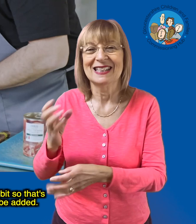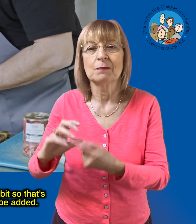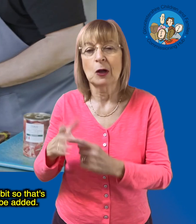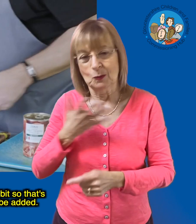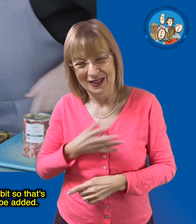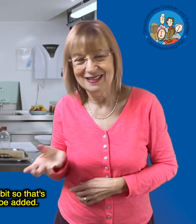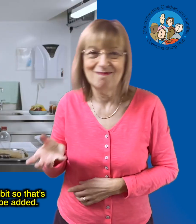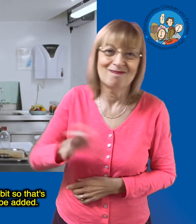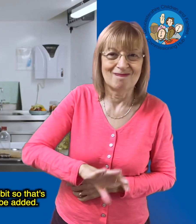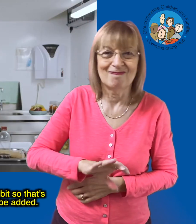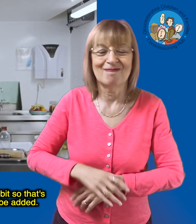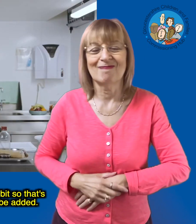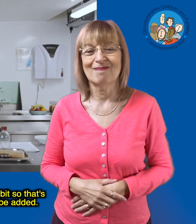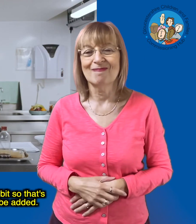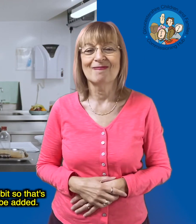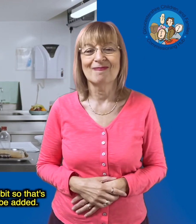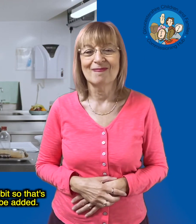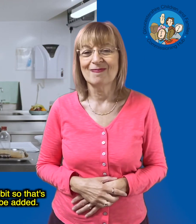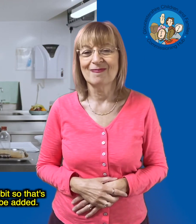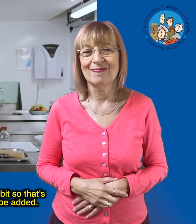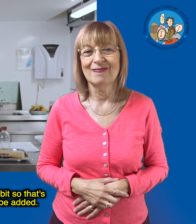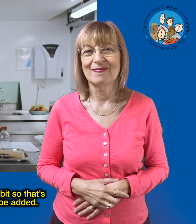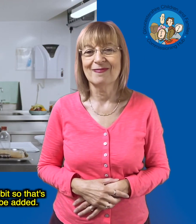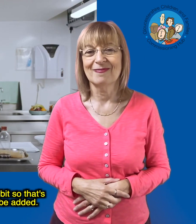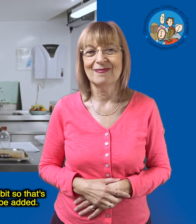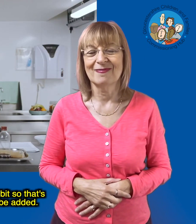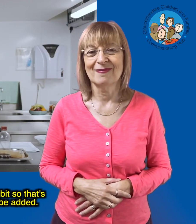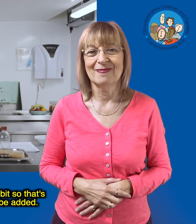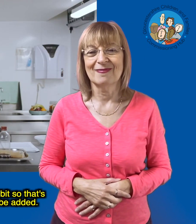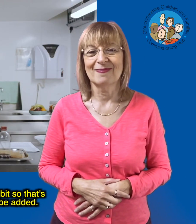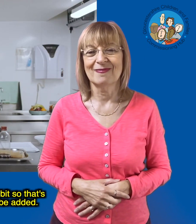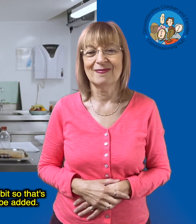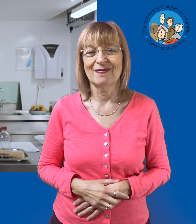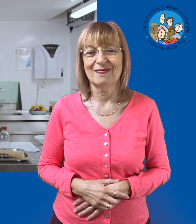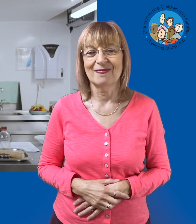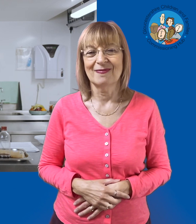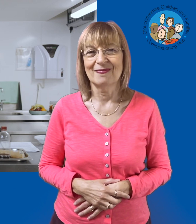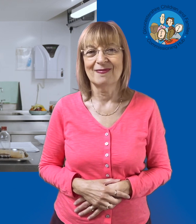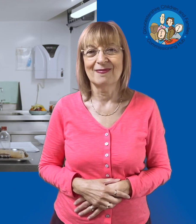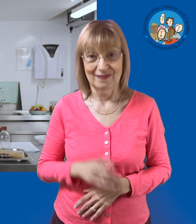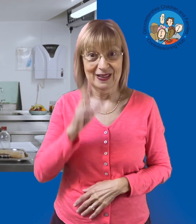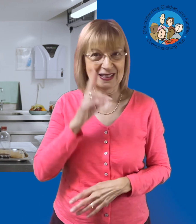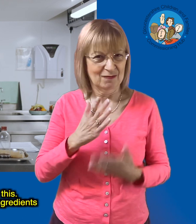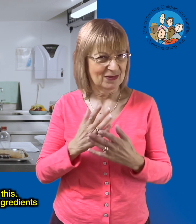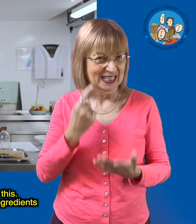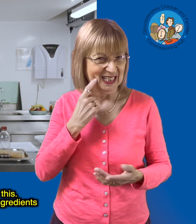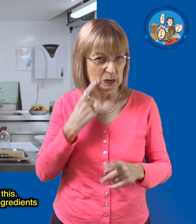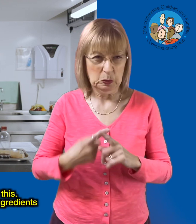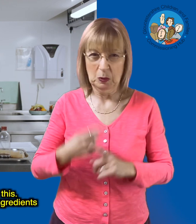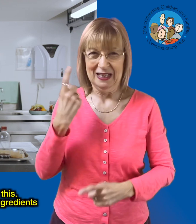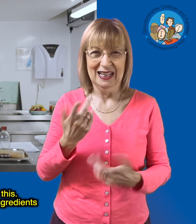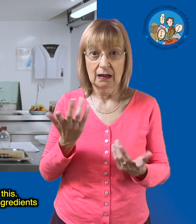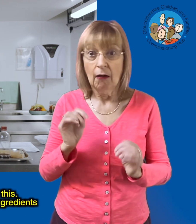bit. So that's a good indication now that the tomatoes need to be added. As you can see,